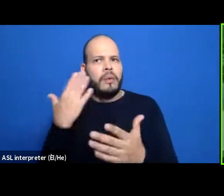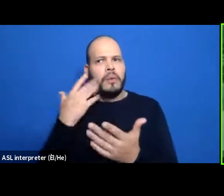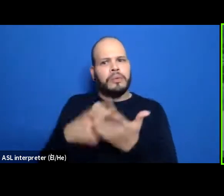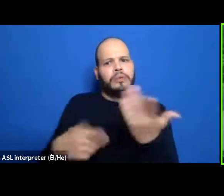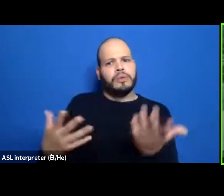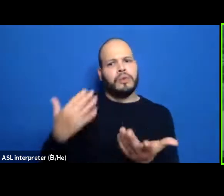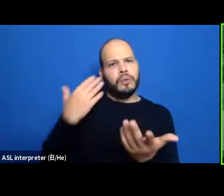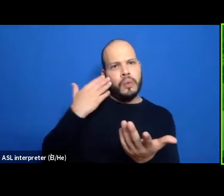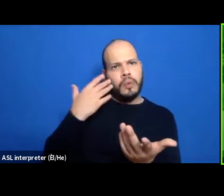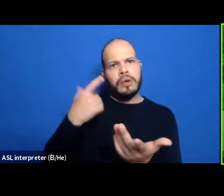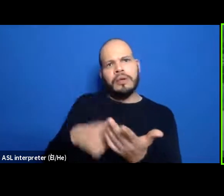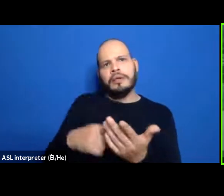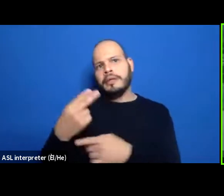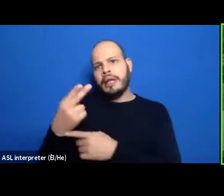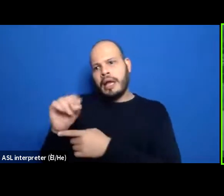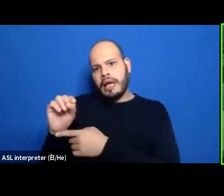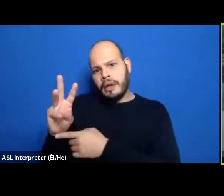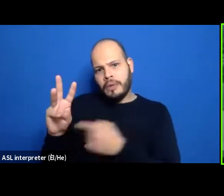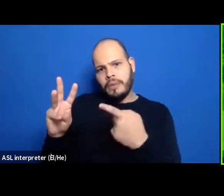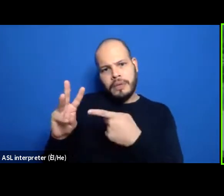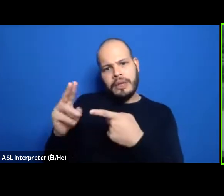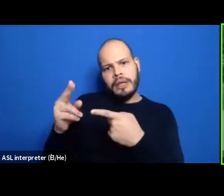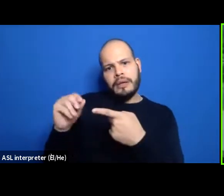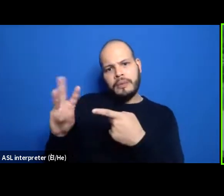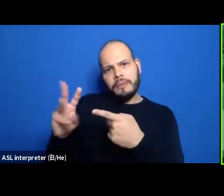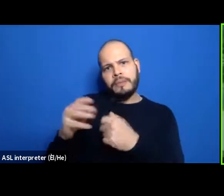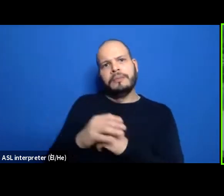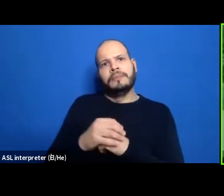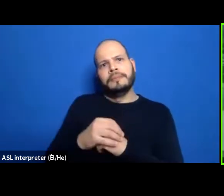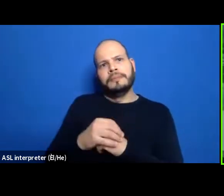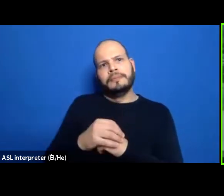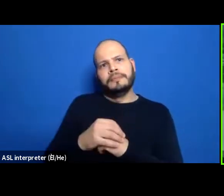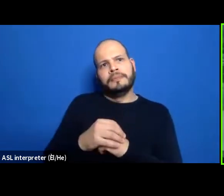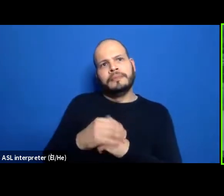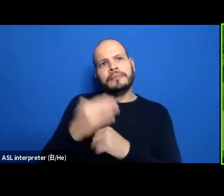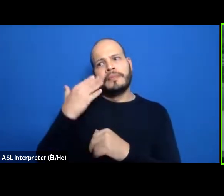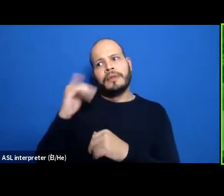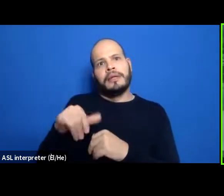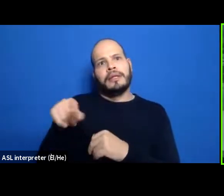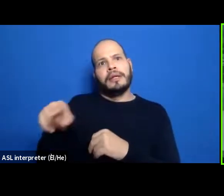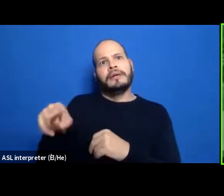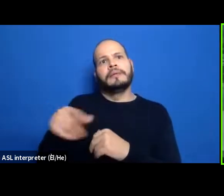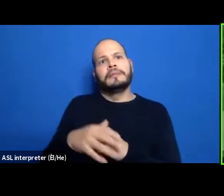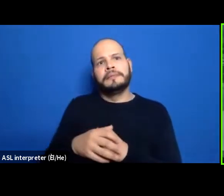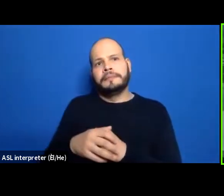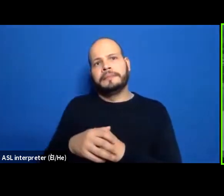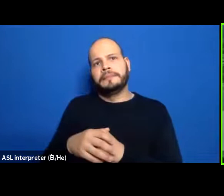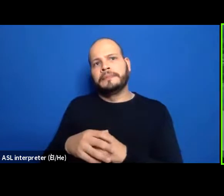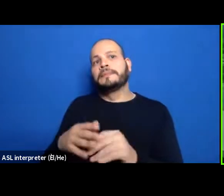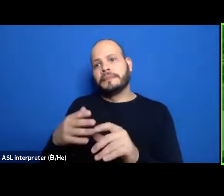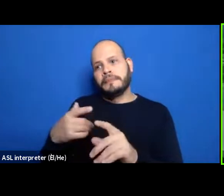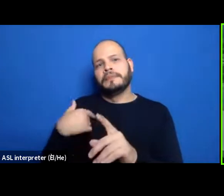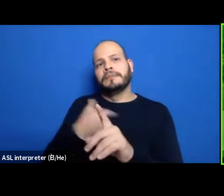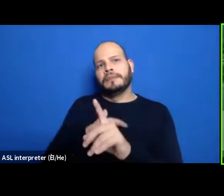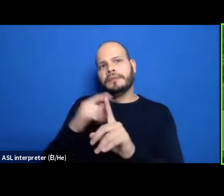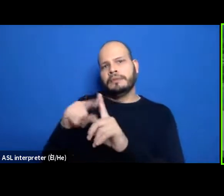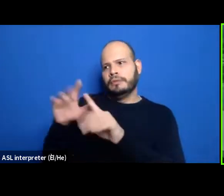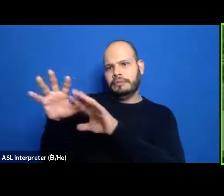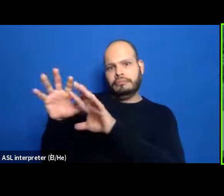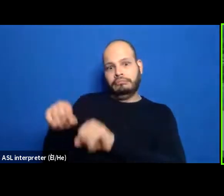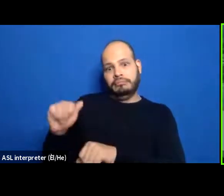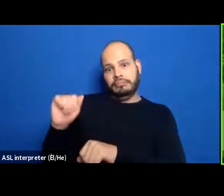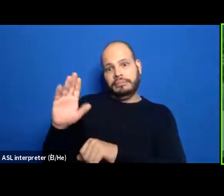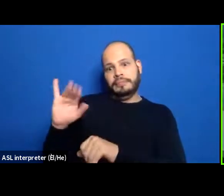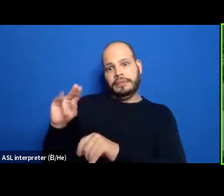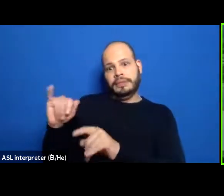you know, organizations and people remind us that abolition is both a long-term vision as well as a current practice. And